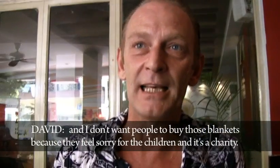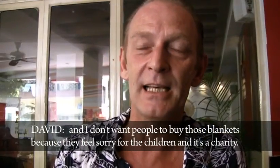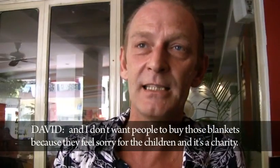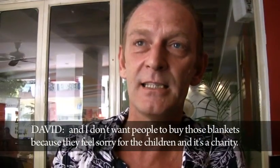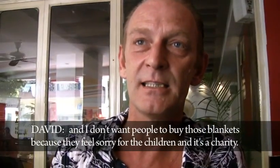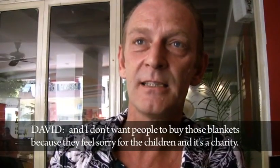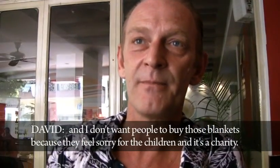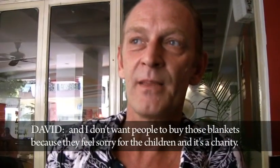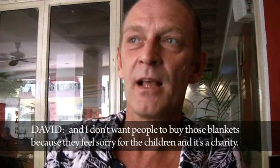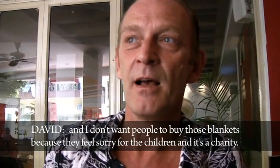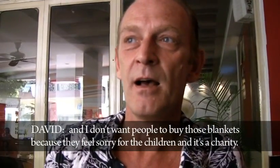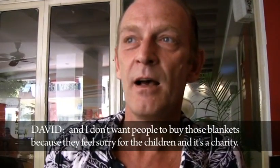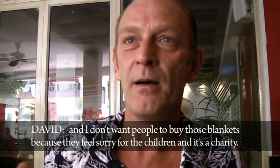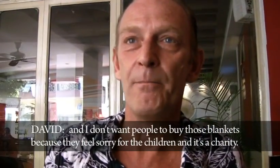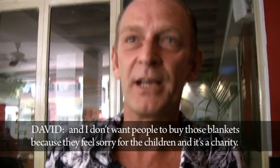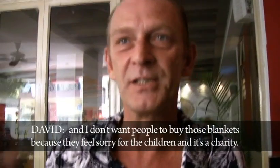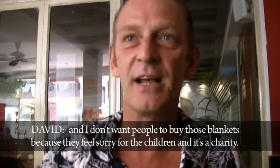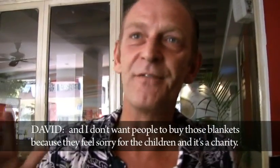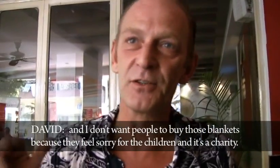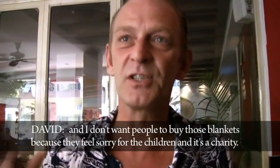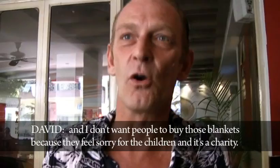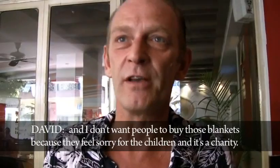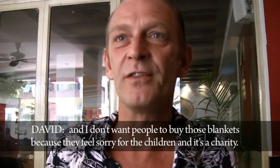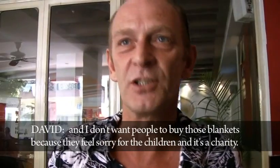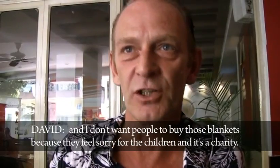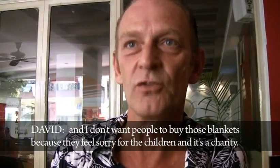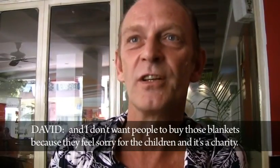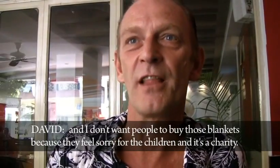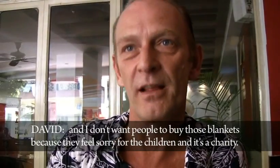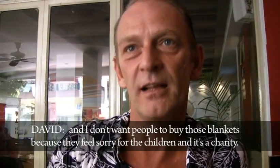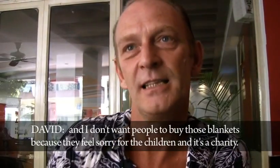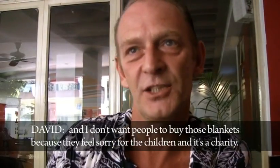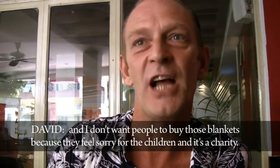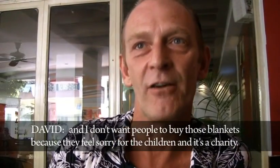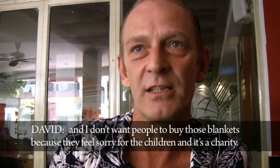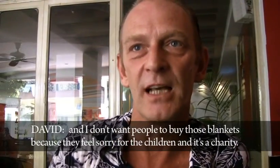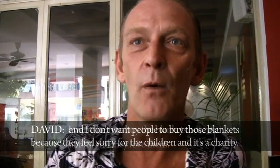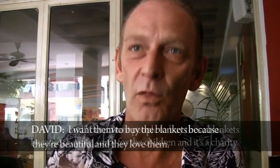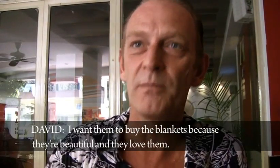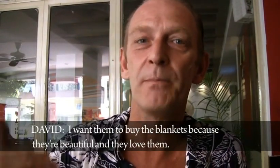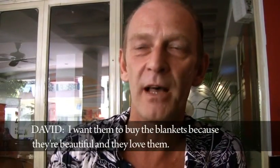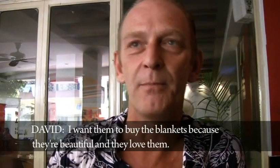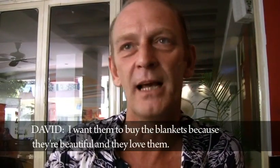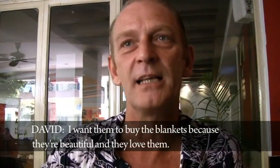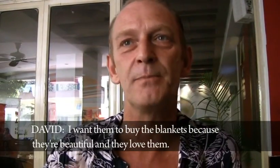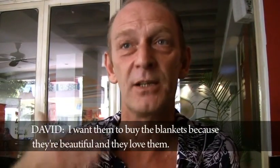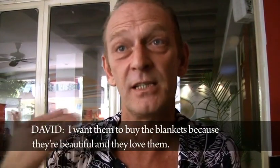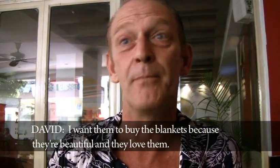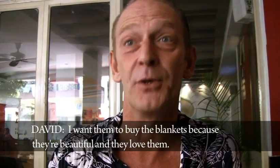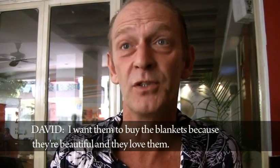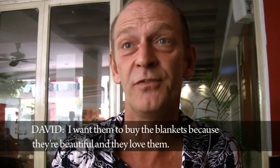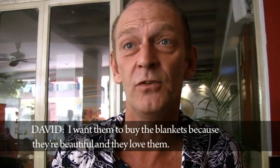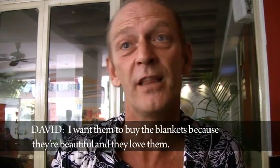blankets because they feel sorry for the children and it's a charity. I want them to buy the blankets because they're beautiful and they love